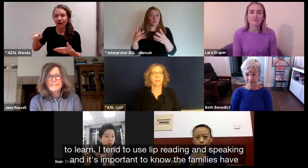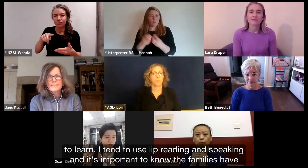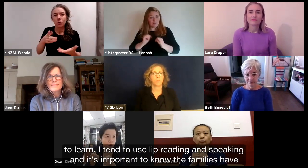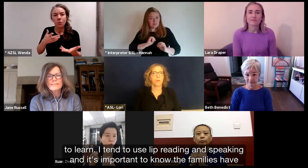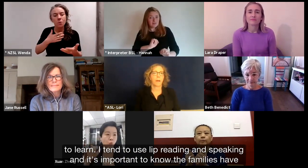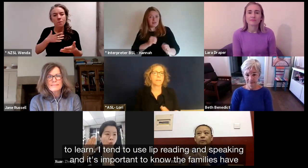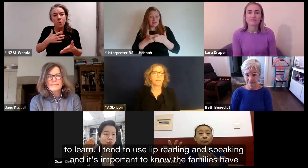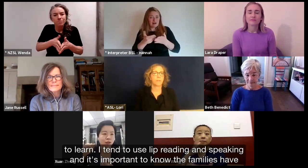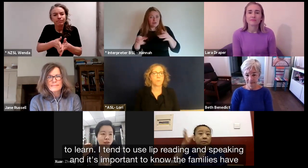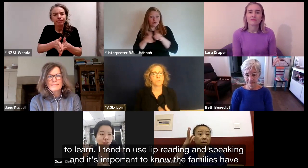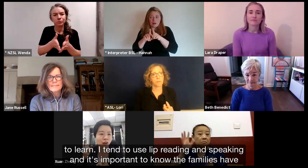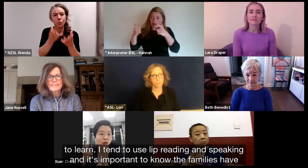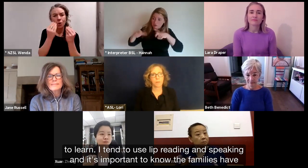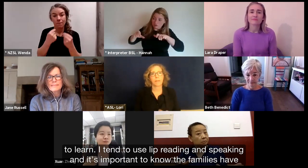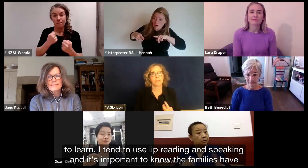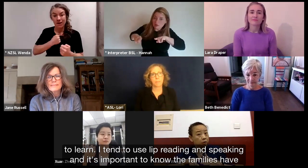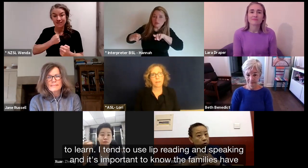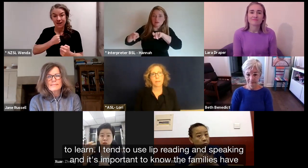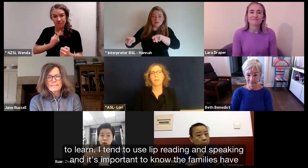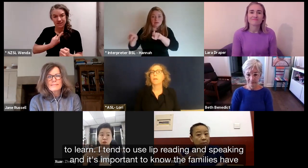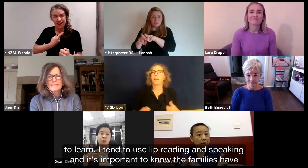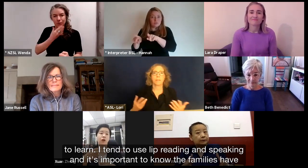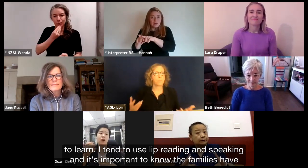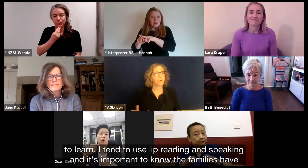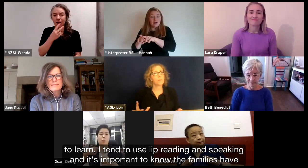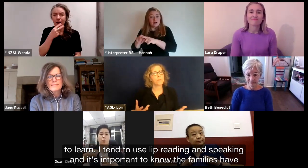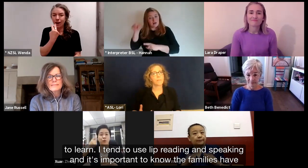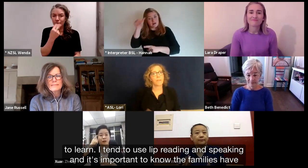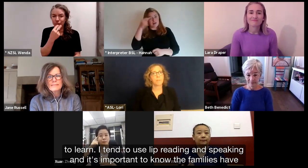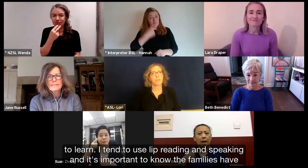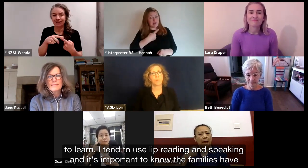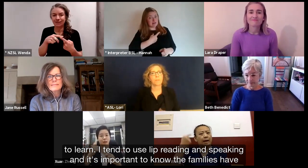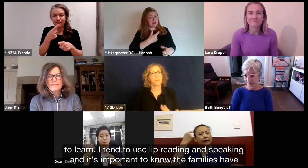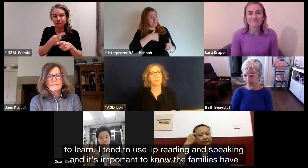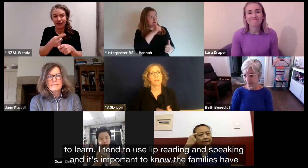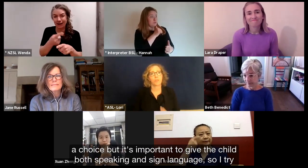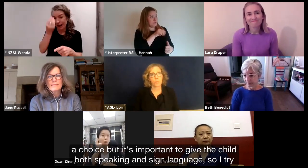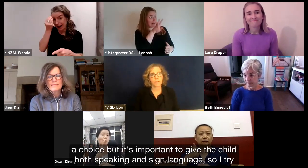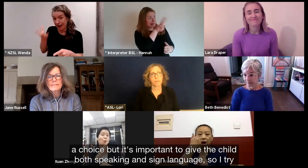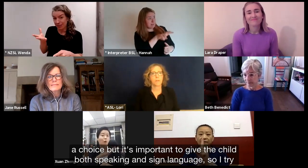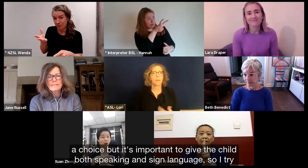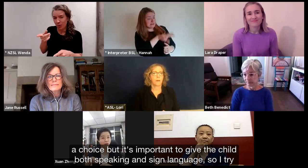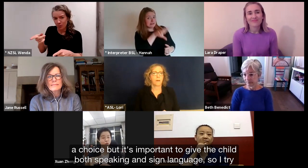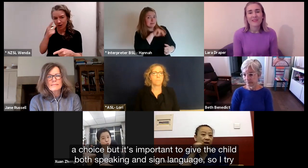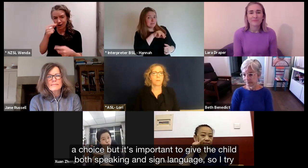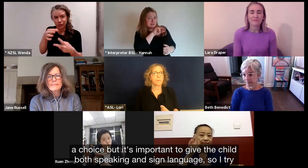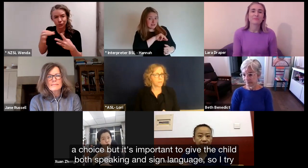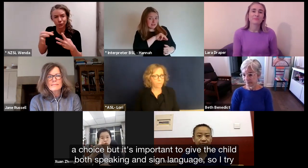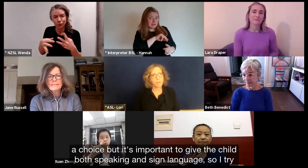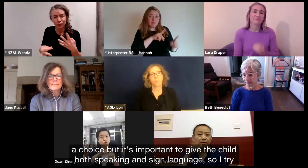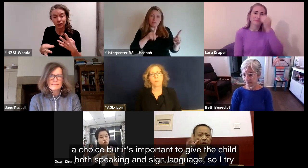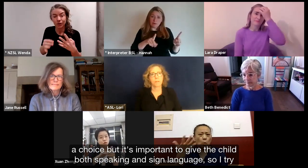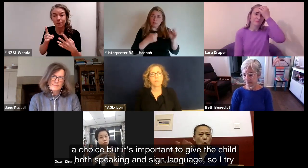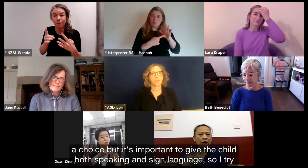learn sign language. I tend to use lip reading and speaking. And it's important to let families know that the families have a choice. But